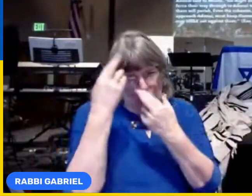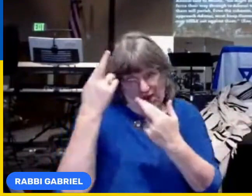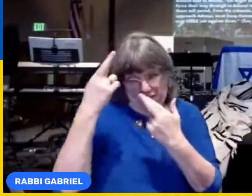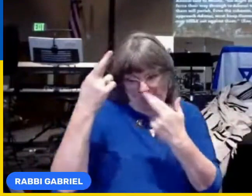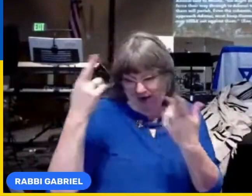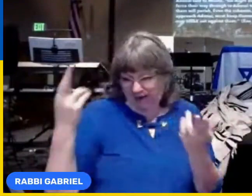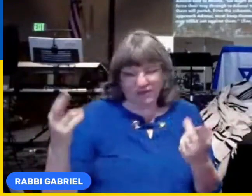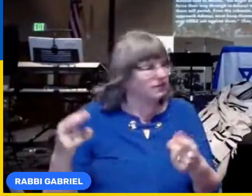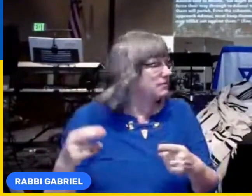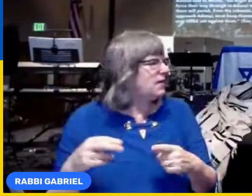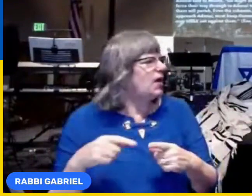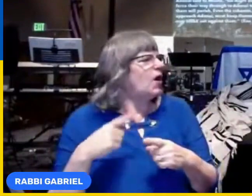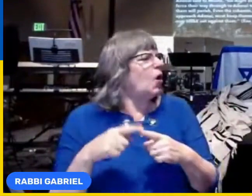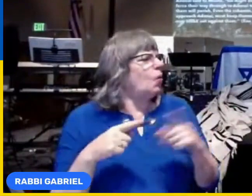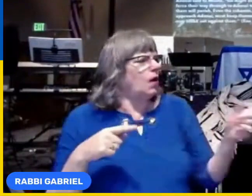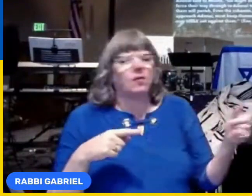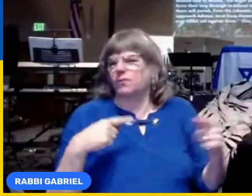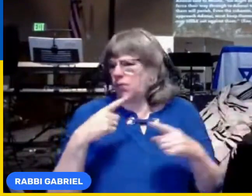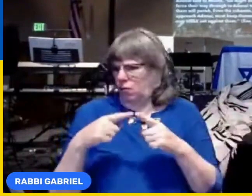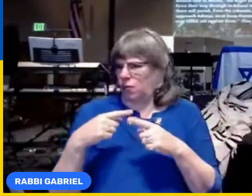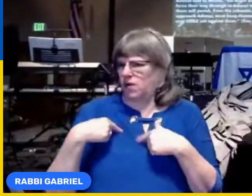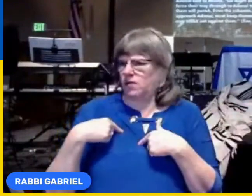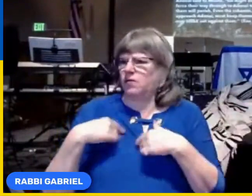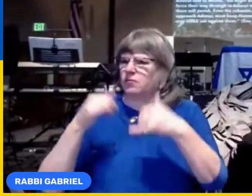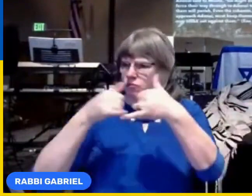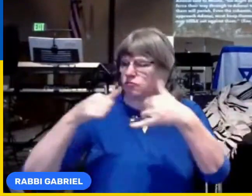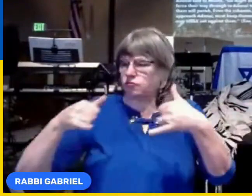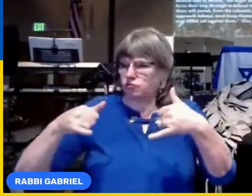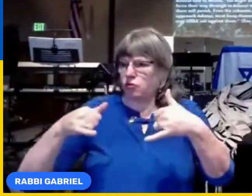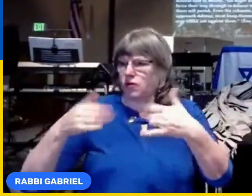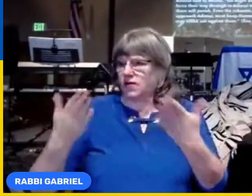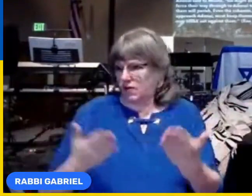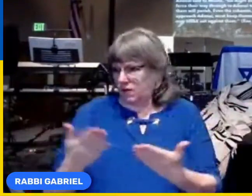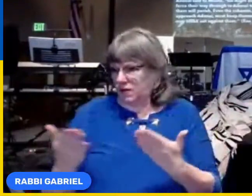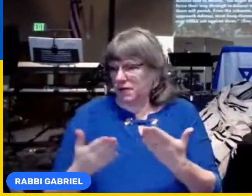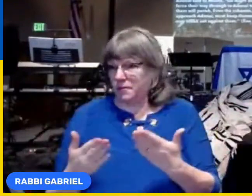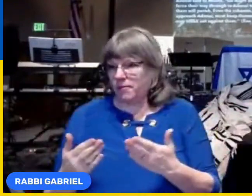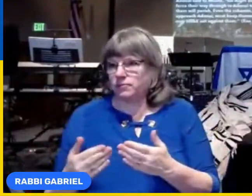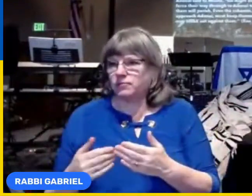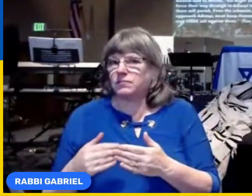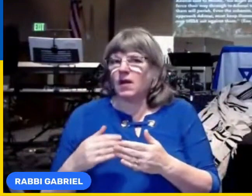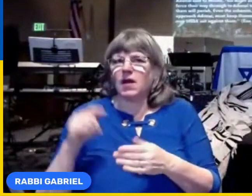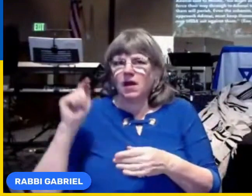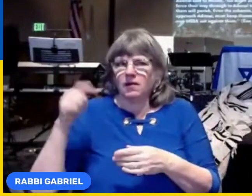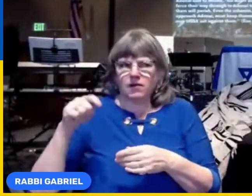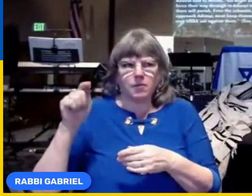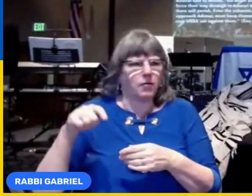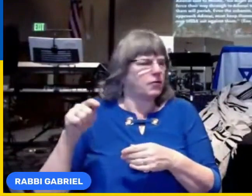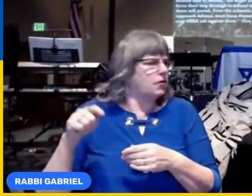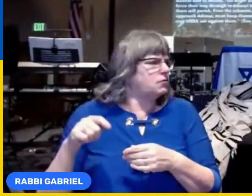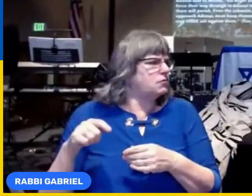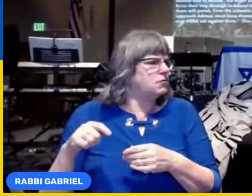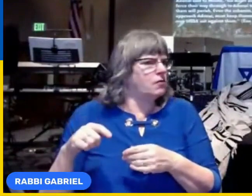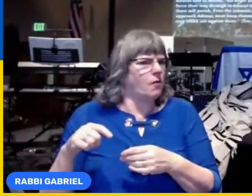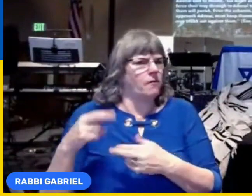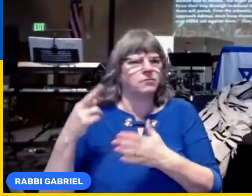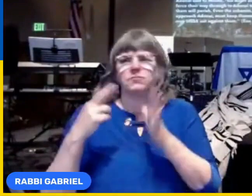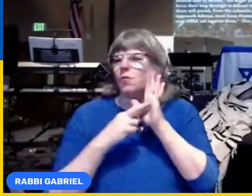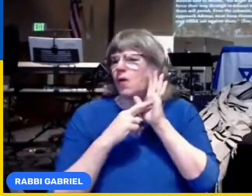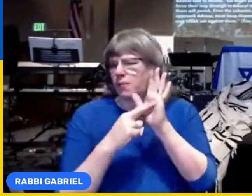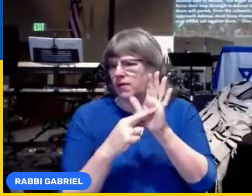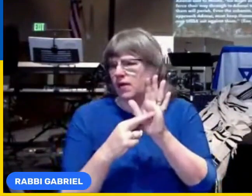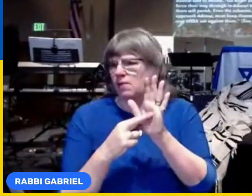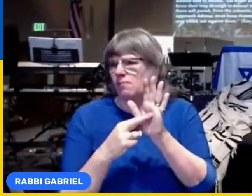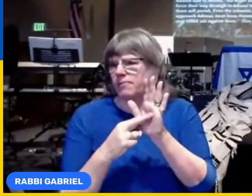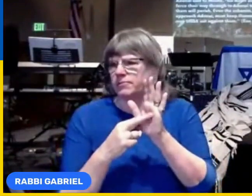You know, when we do a Torah service like we're going to do next week, the Torah service is supposed to represent